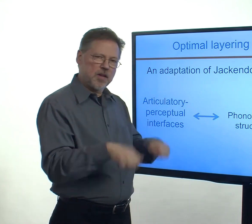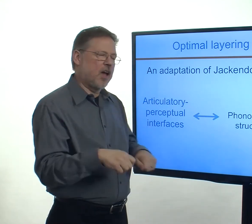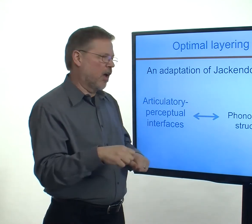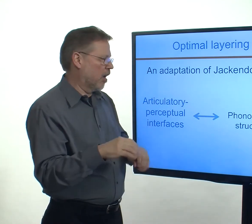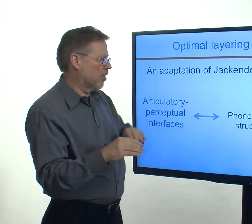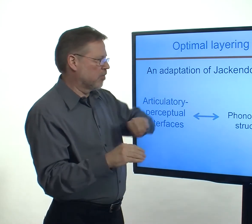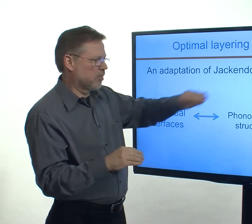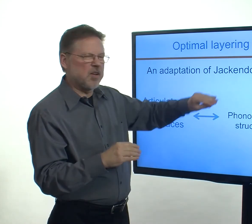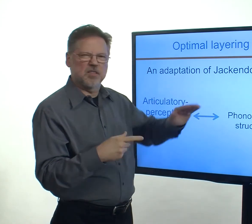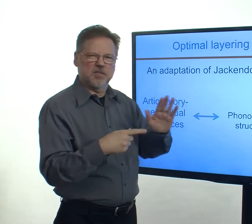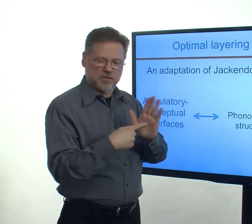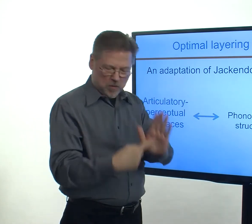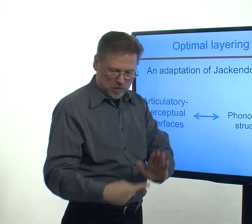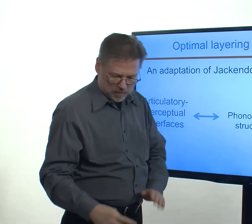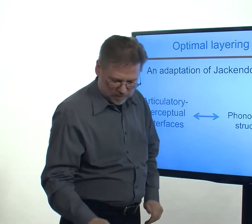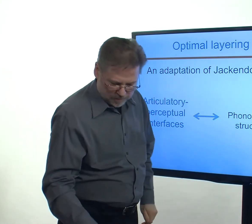whole model? I'll show you.